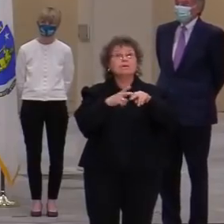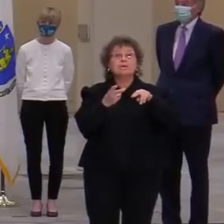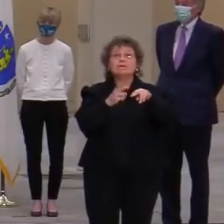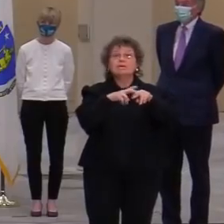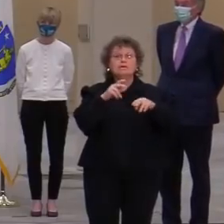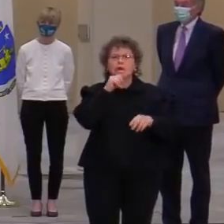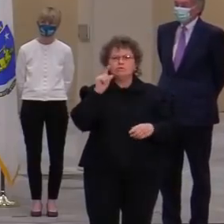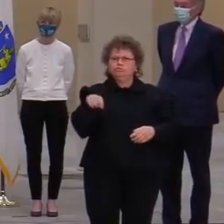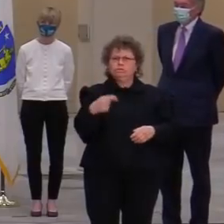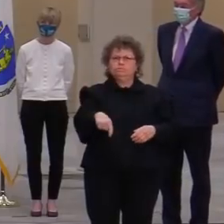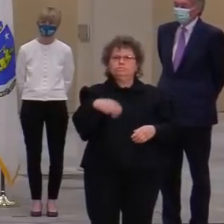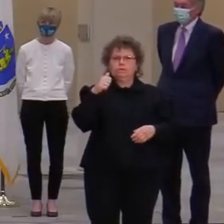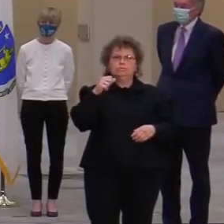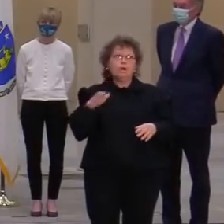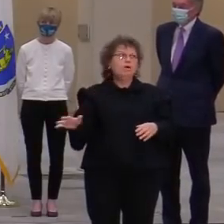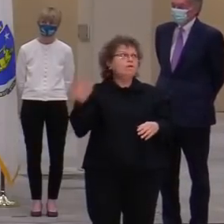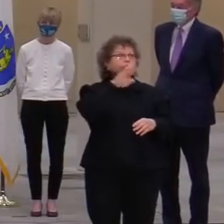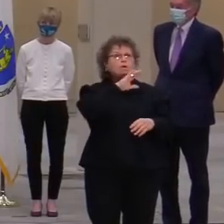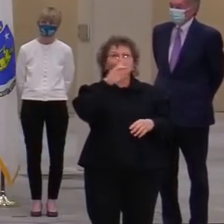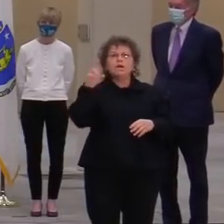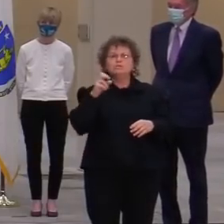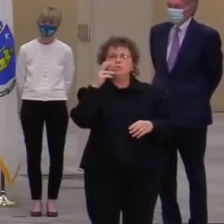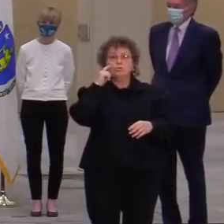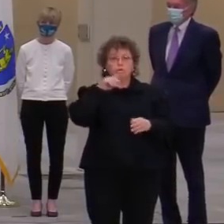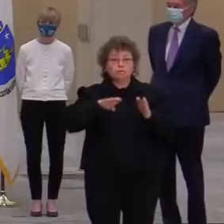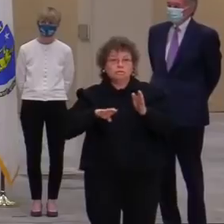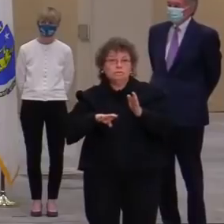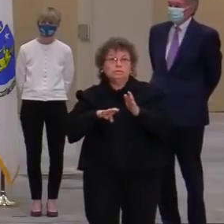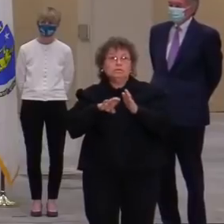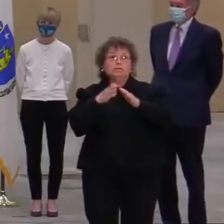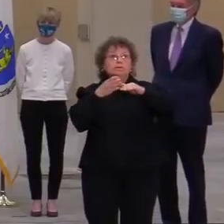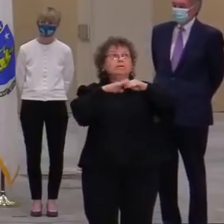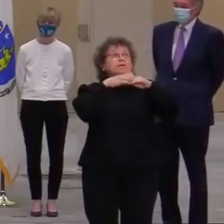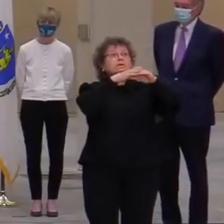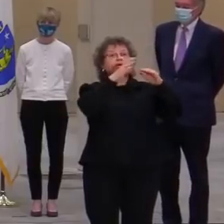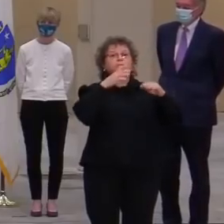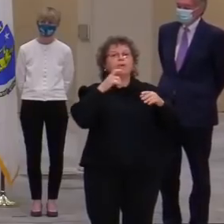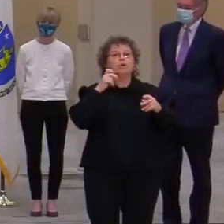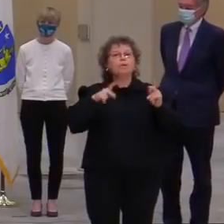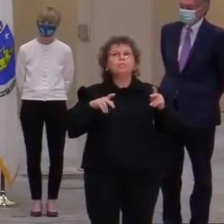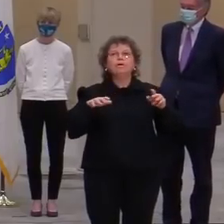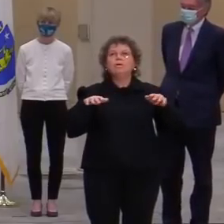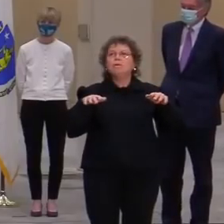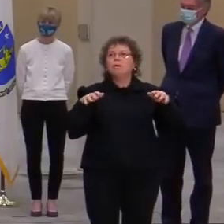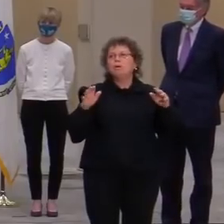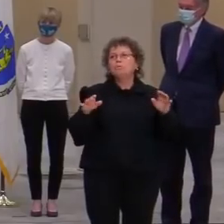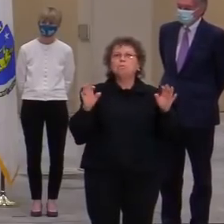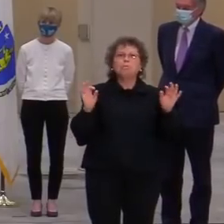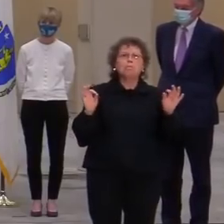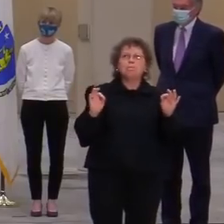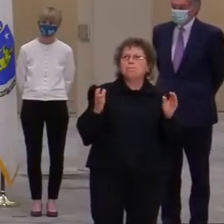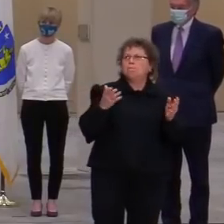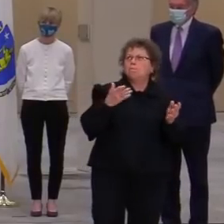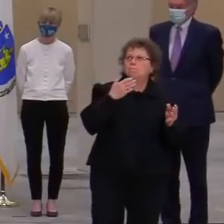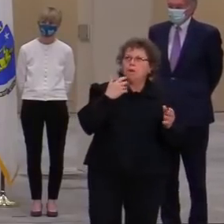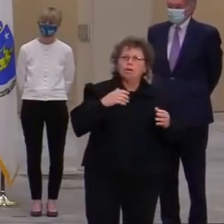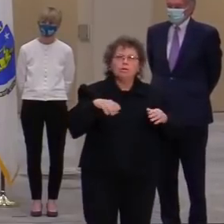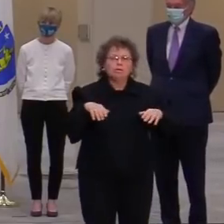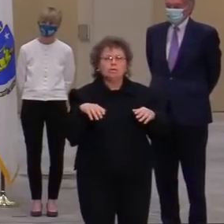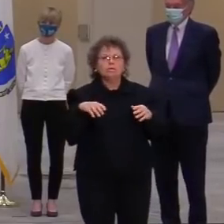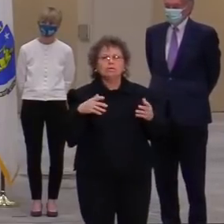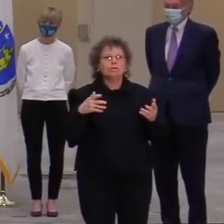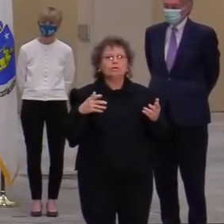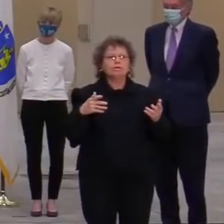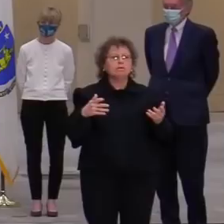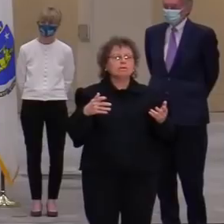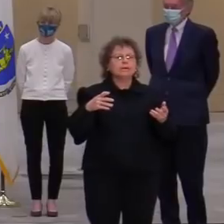the rest of the country, is when people let down their guard. It's not when they're in formal situations like this where everybody's wearing a mask and everybody's distancing and everybody's playing